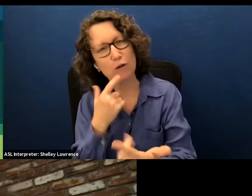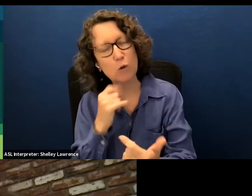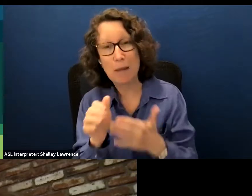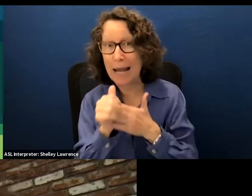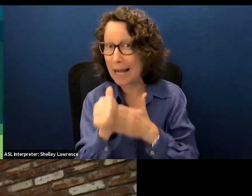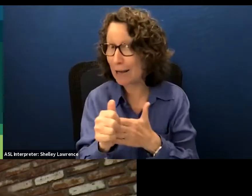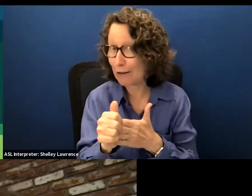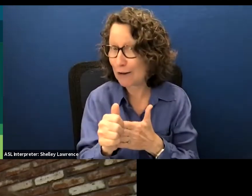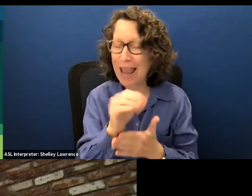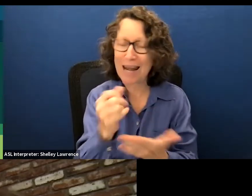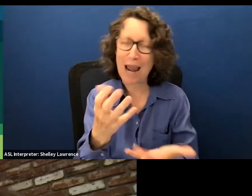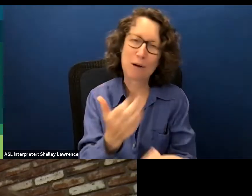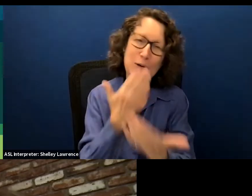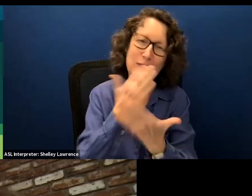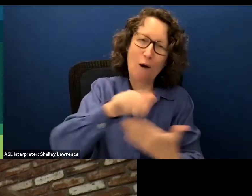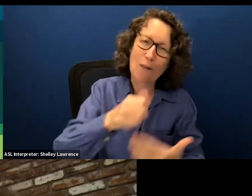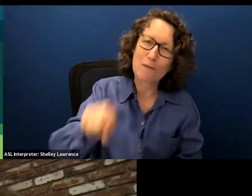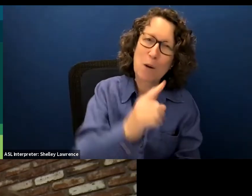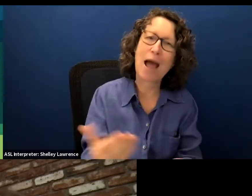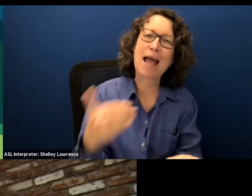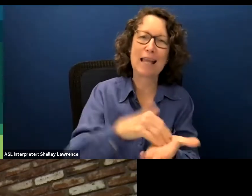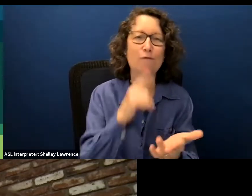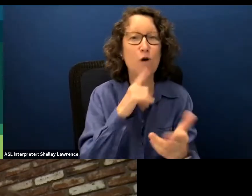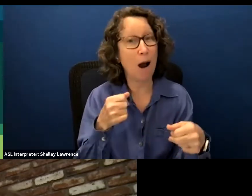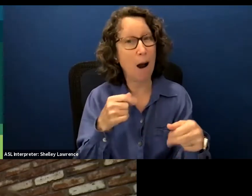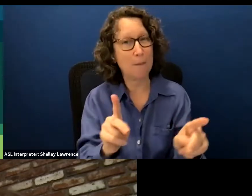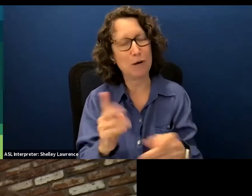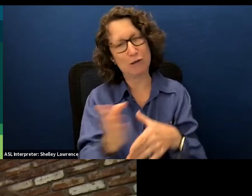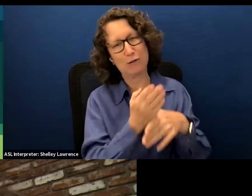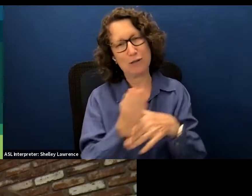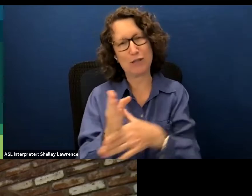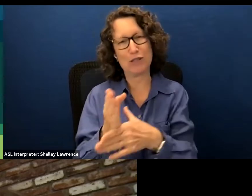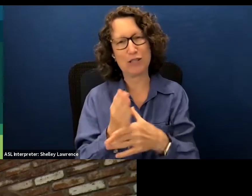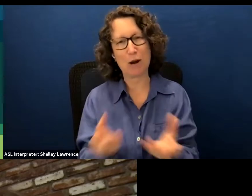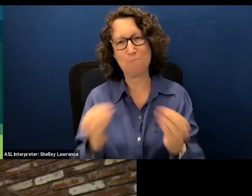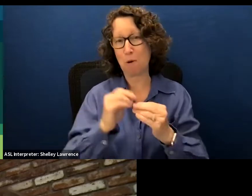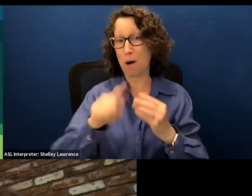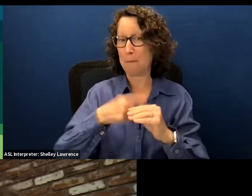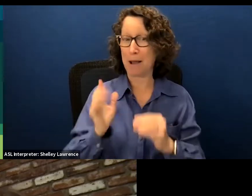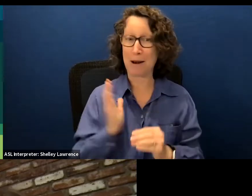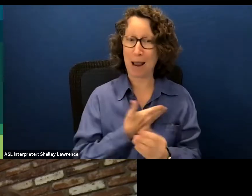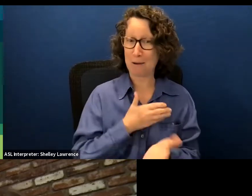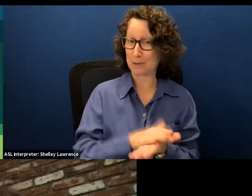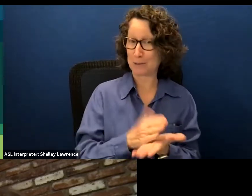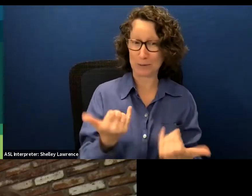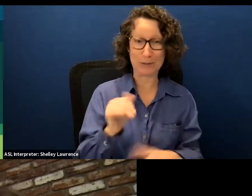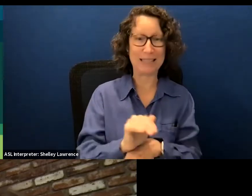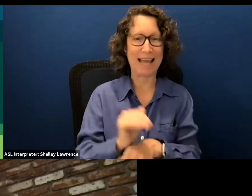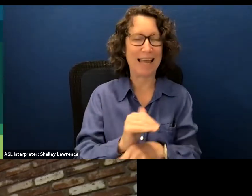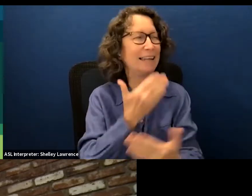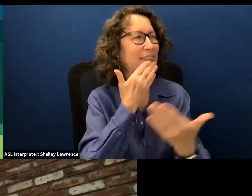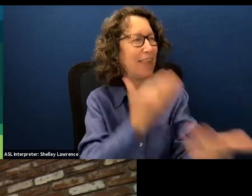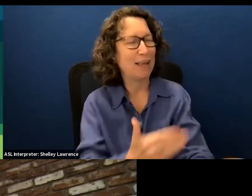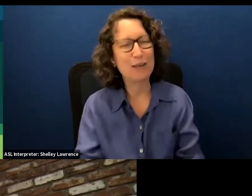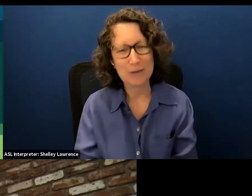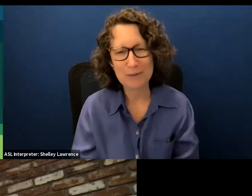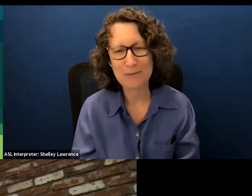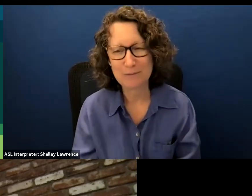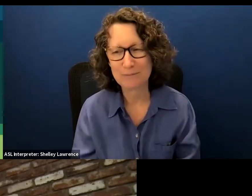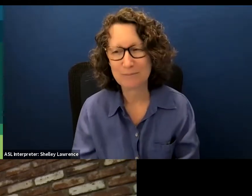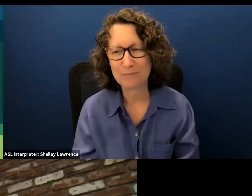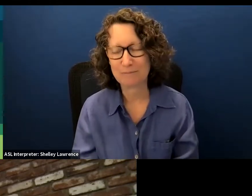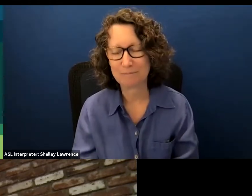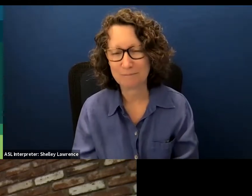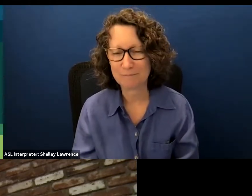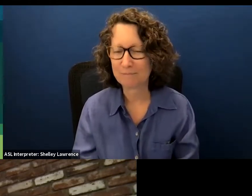leader. And I want to thank all of you again for the opportunity to share more about La Colina tonight. Thank you.